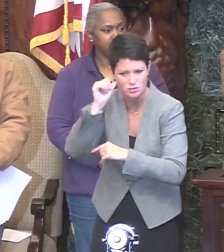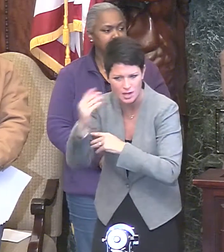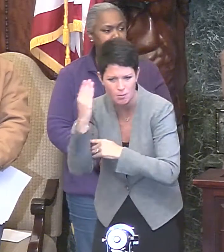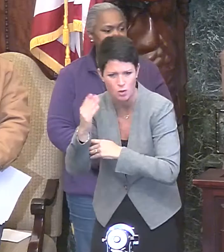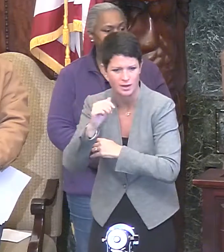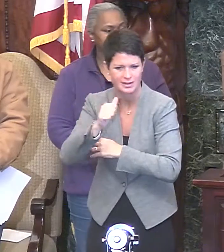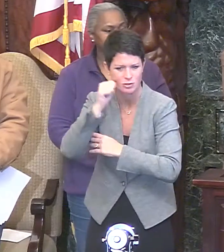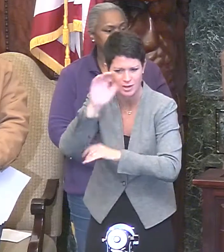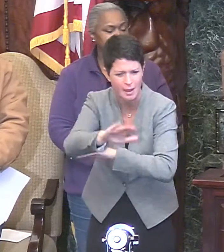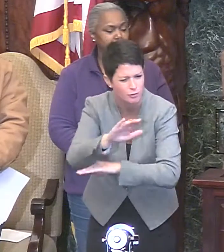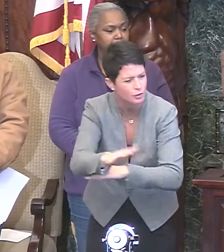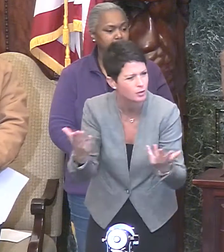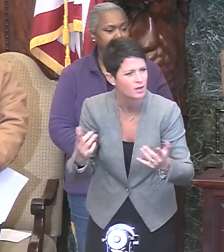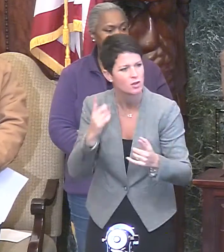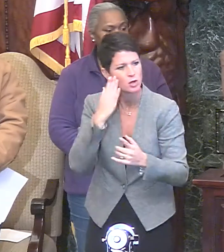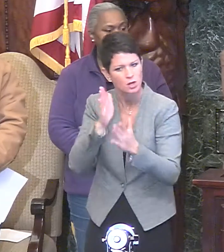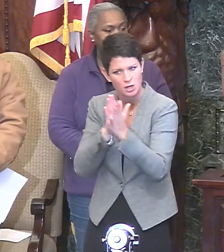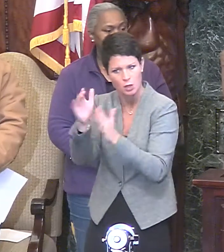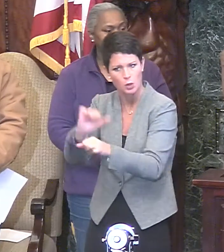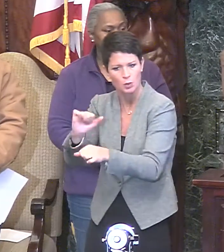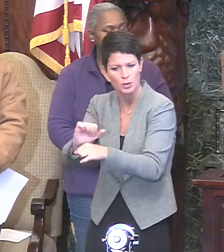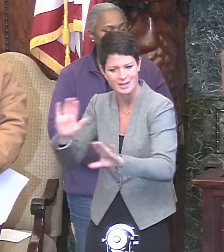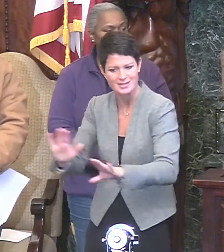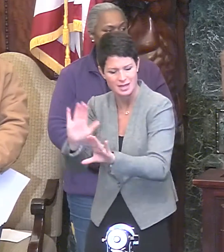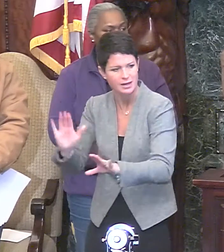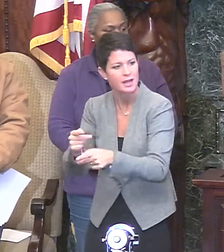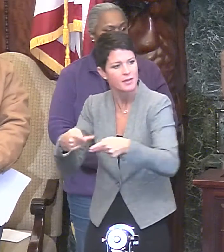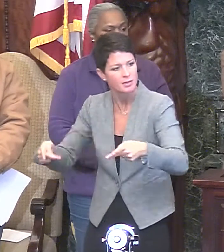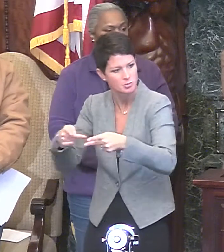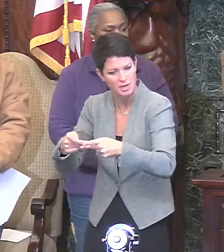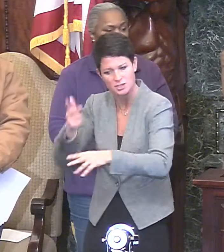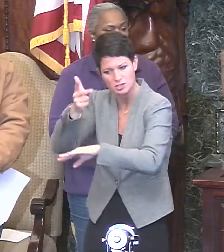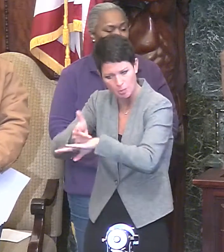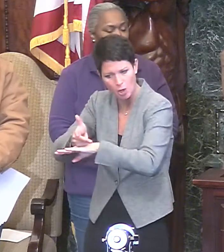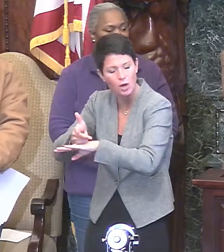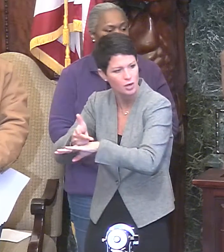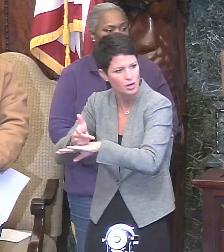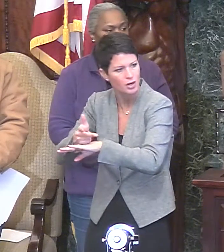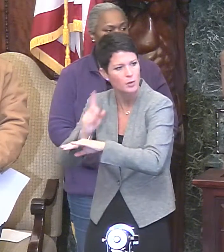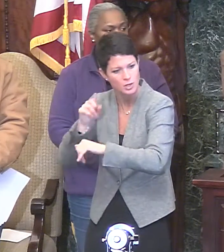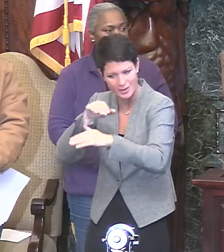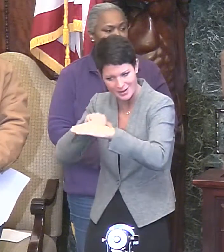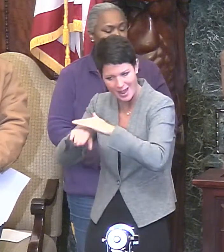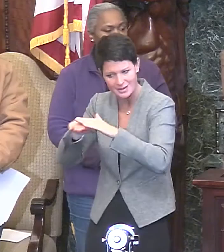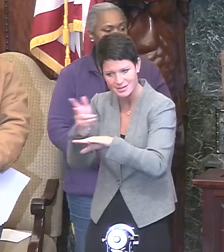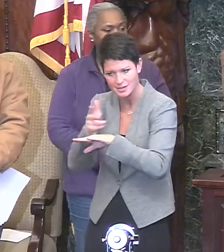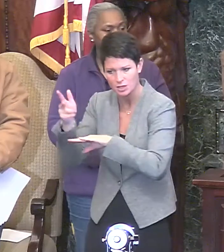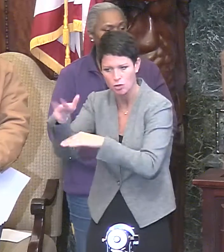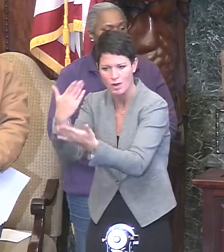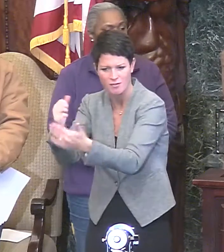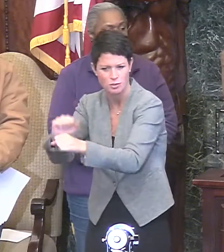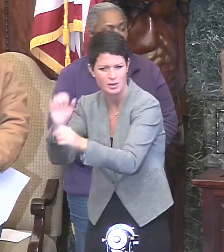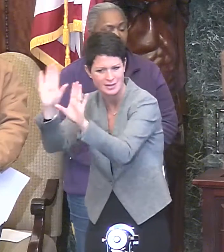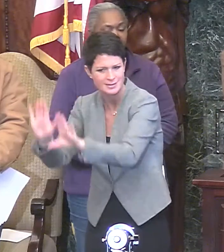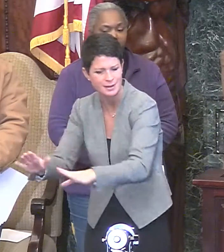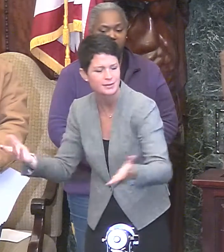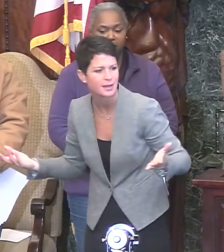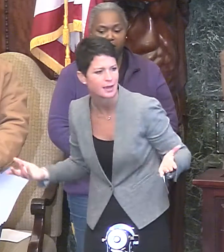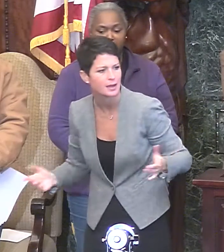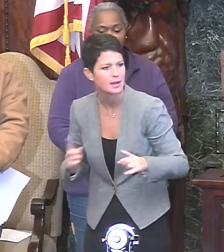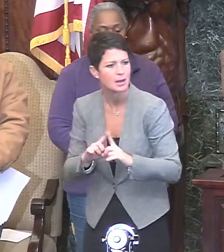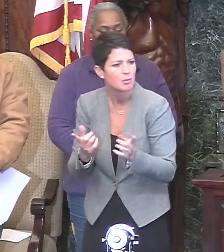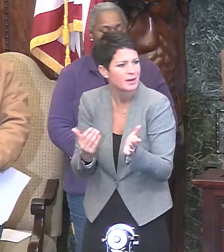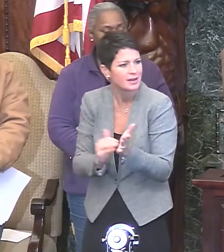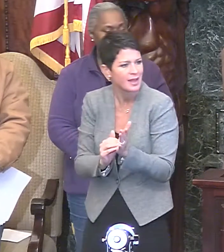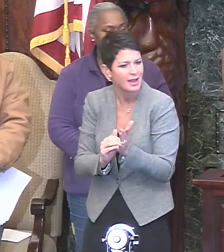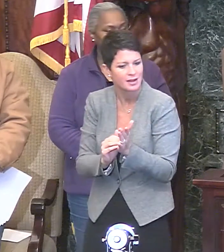with it. If you knew you had to go to work on a Sunday, there were places you could put your car where you could access it and get to work on Sunday. But if it's just a matter